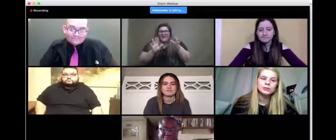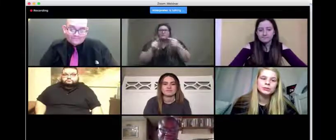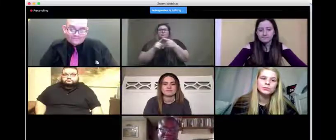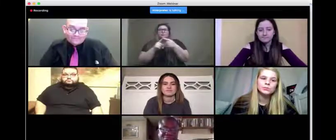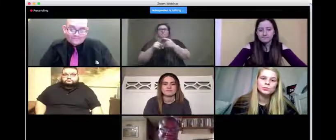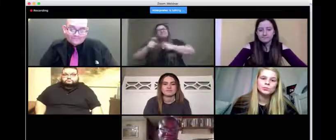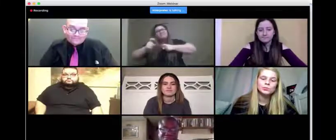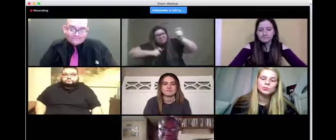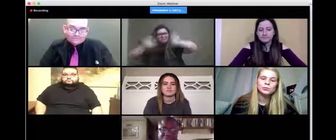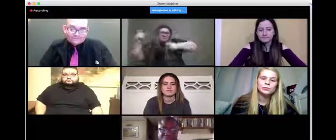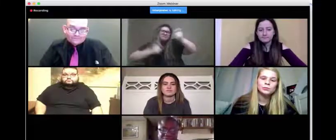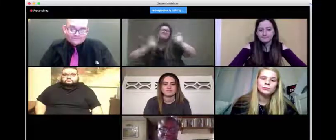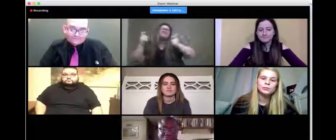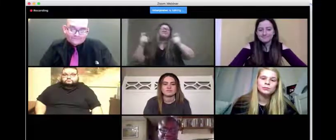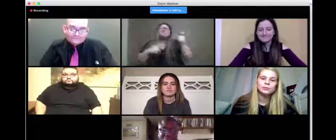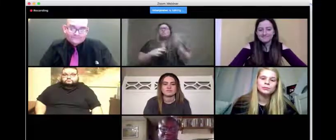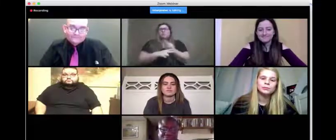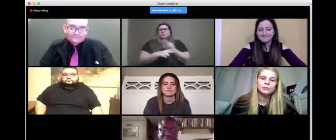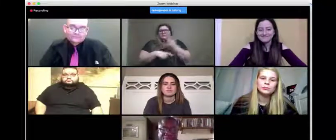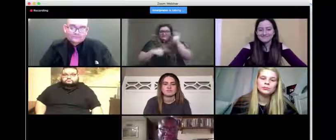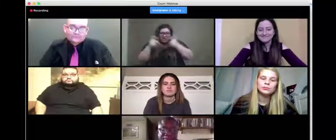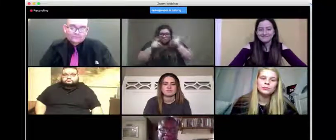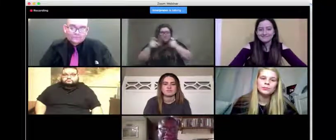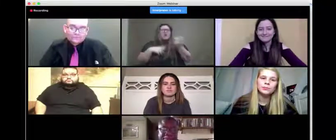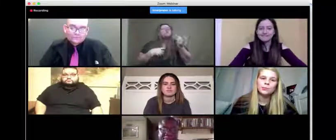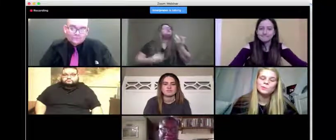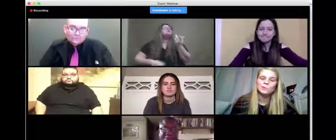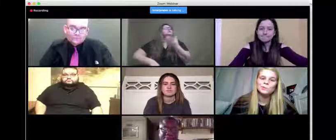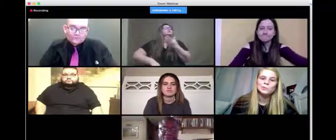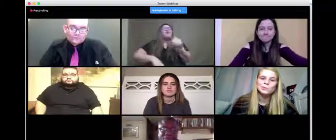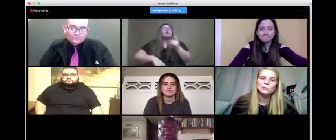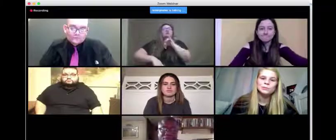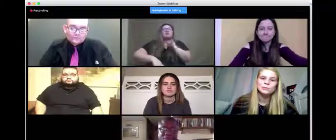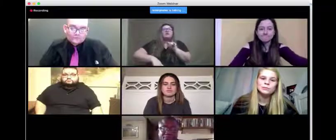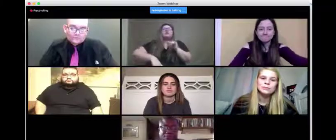expressions, and really to show how you feel. And